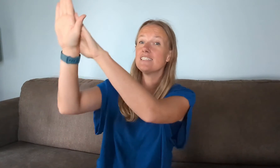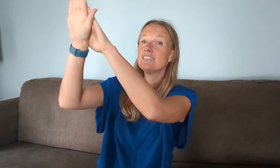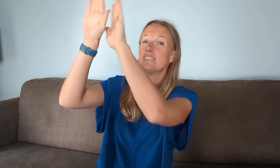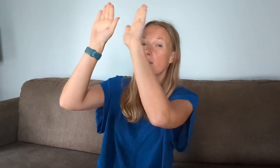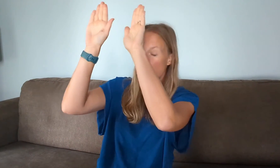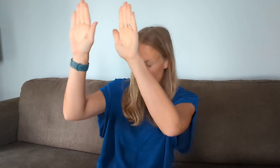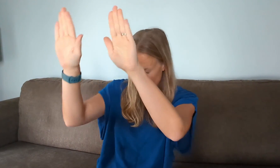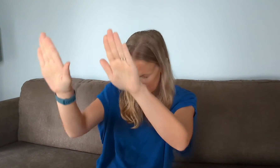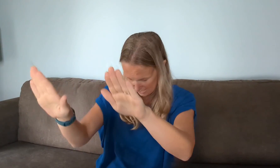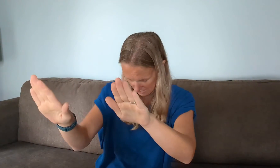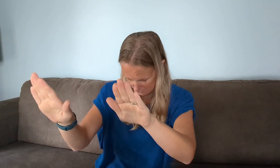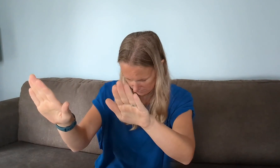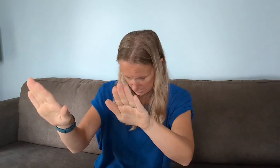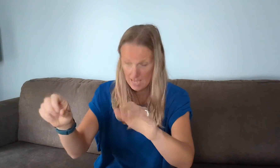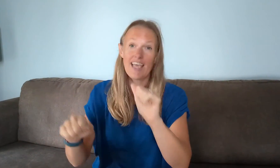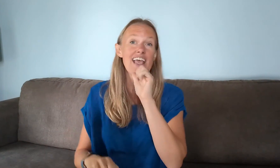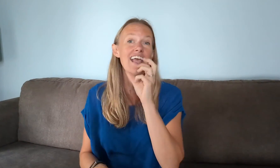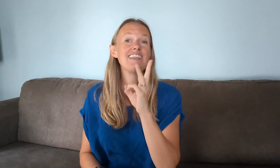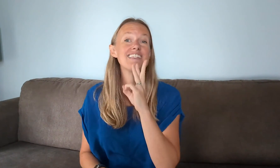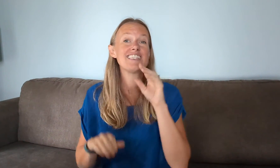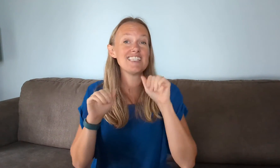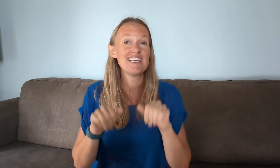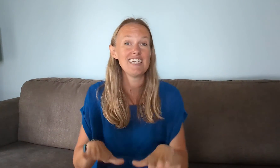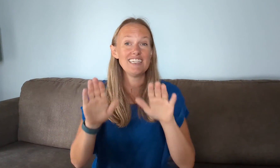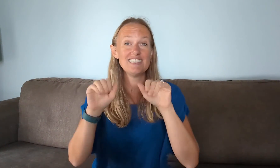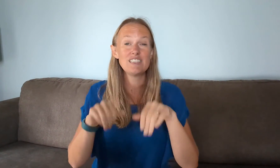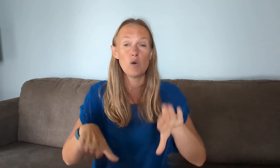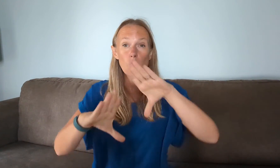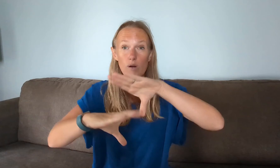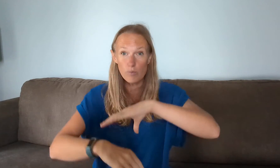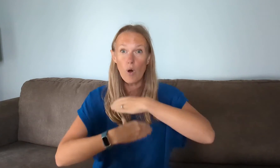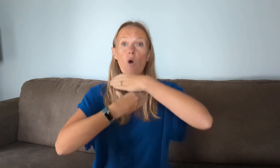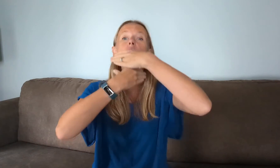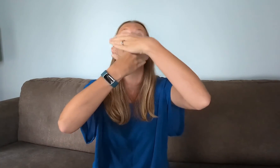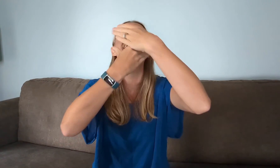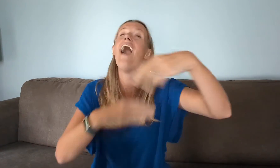Mountains bow down and the seas will roar